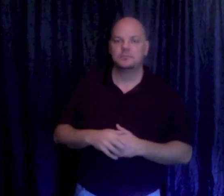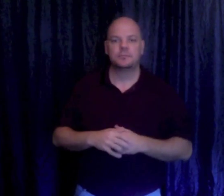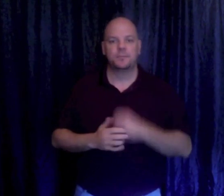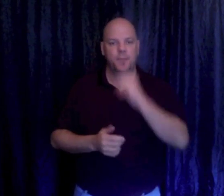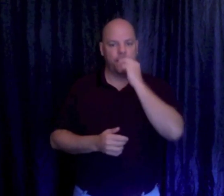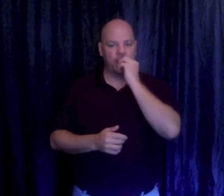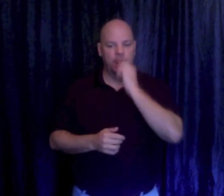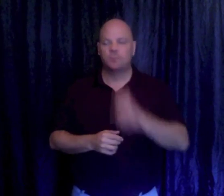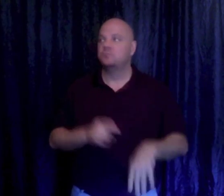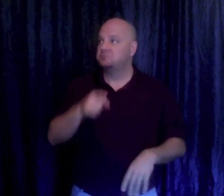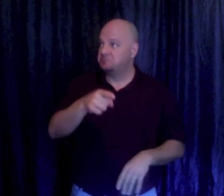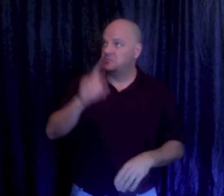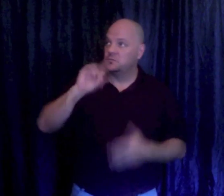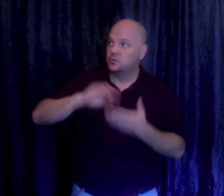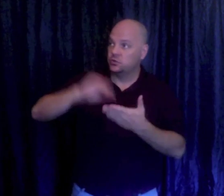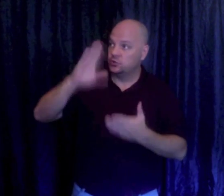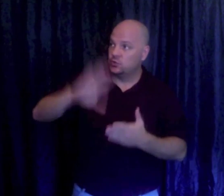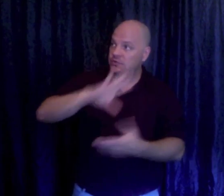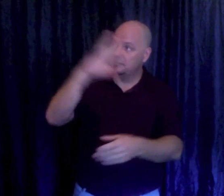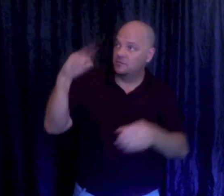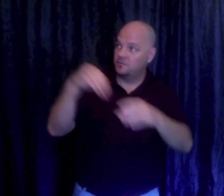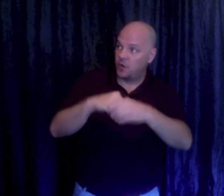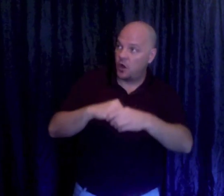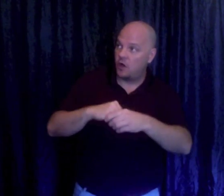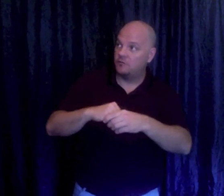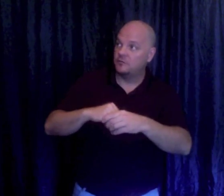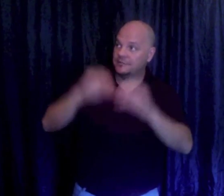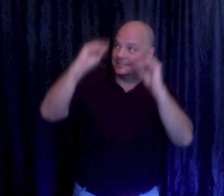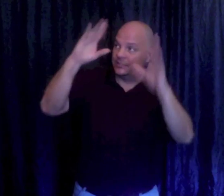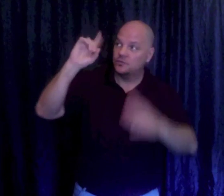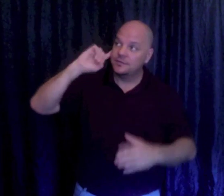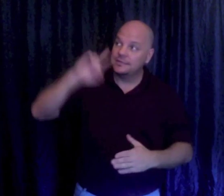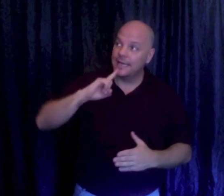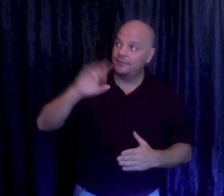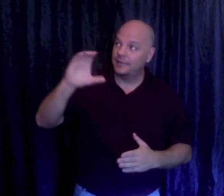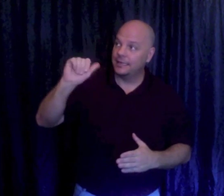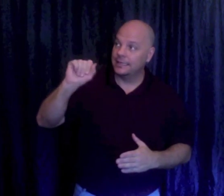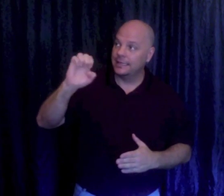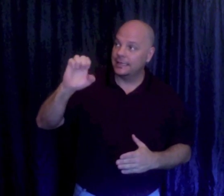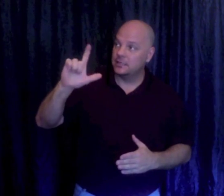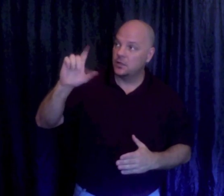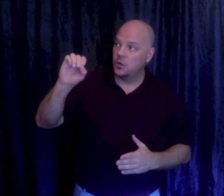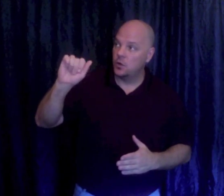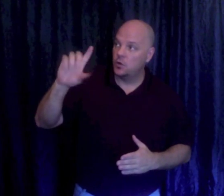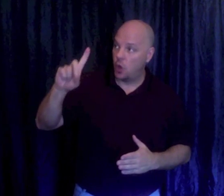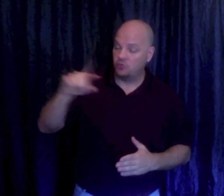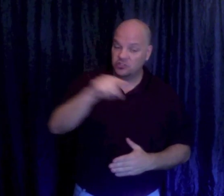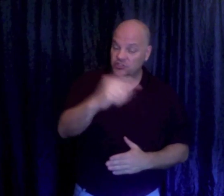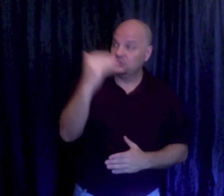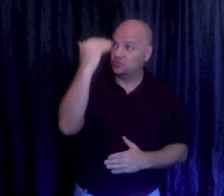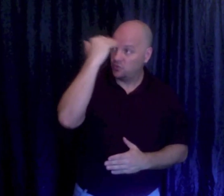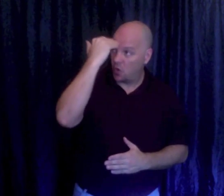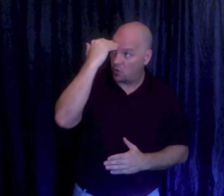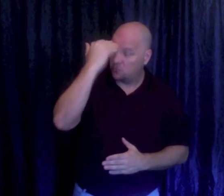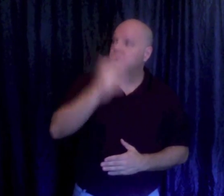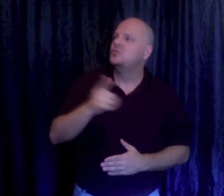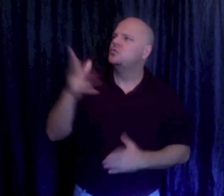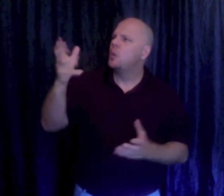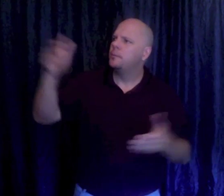student is a part of Teacher to Deaf's caseload, and she would have that info for you. Do you know who the